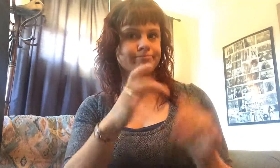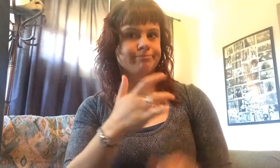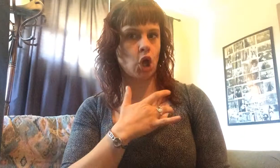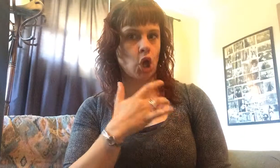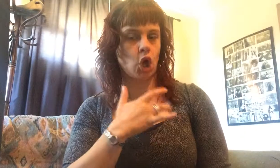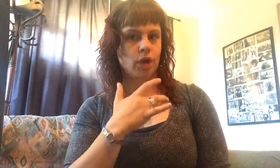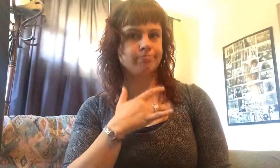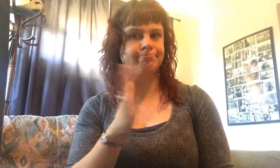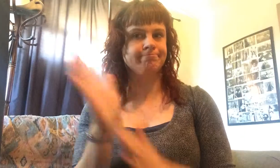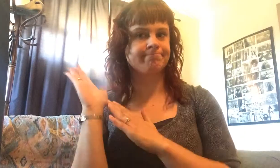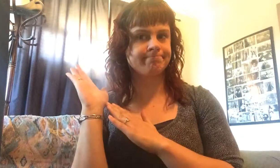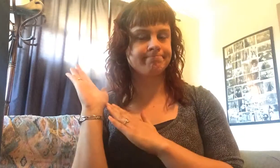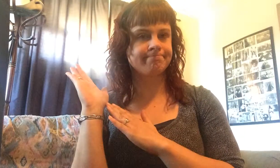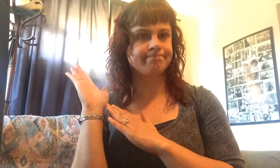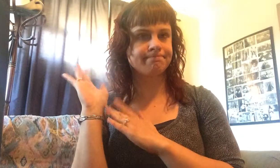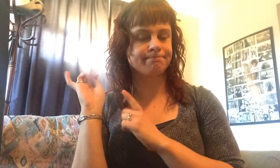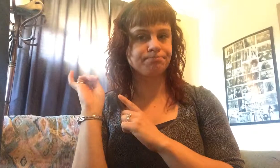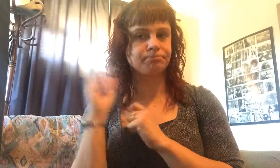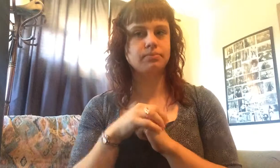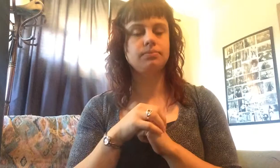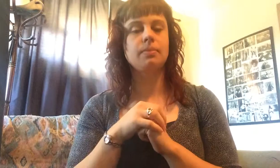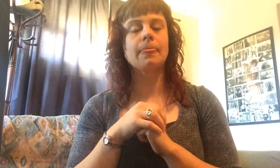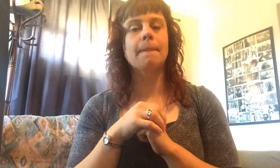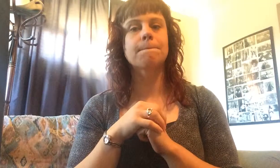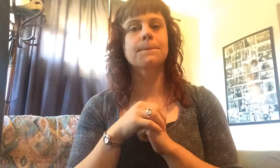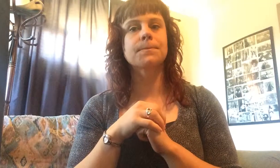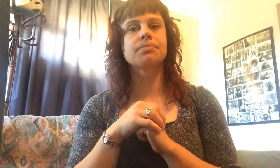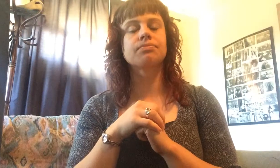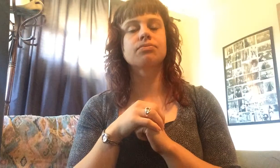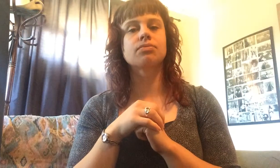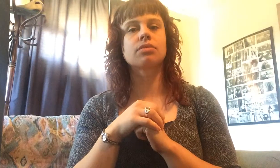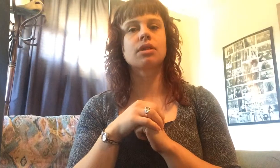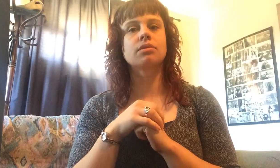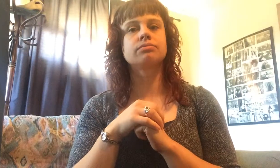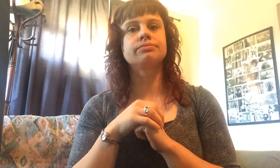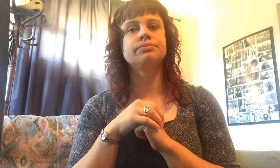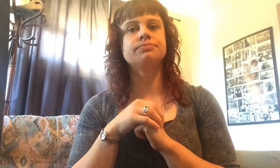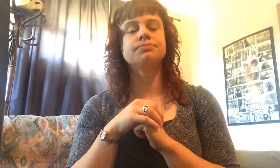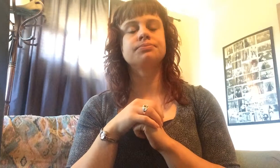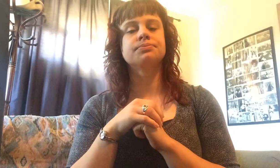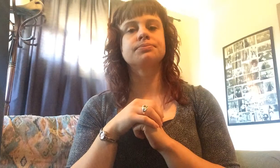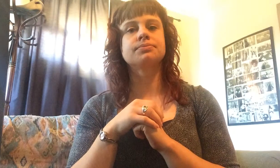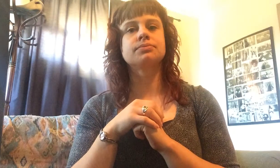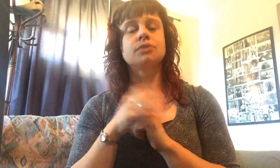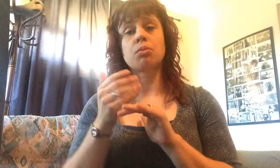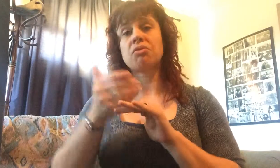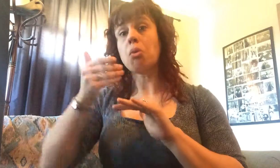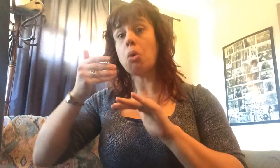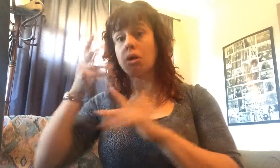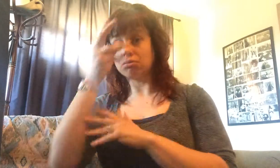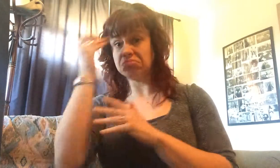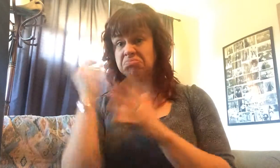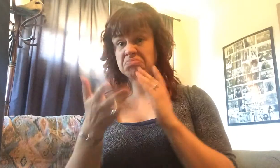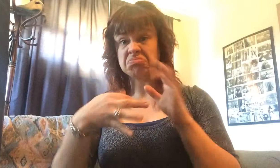So as we have discussed earlier, the heart is going to represent a